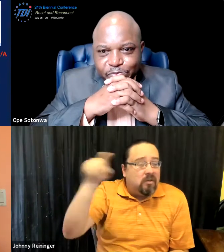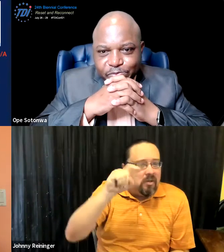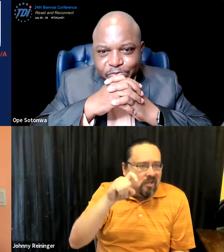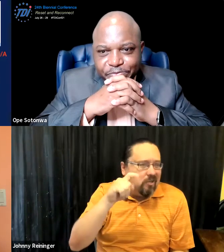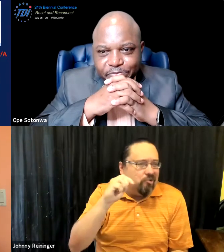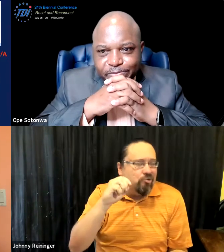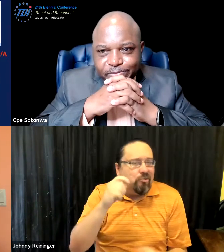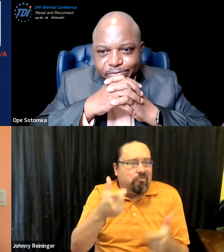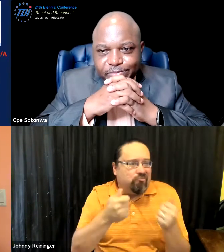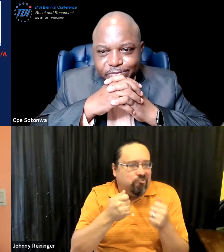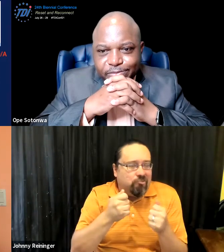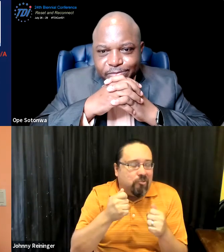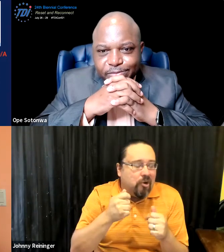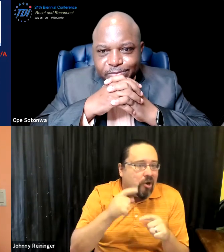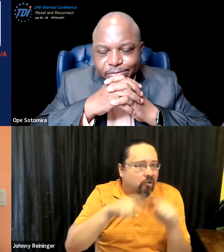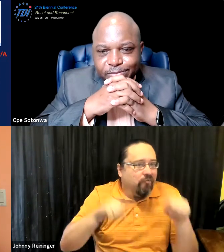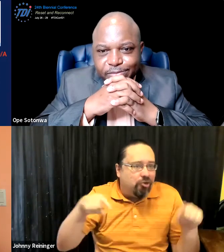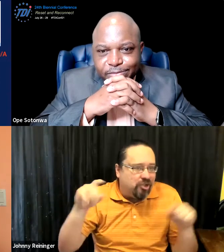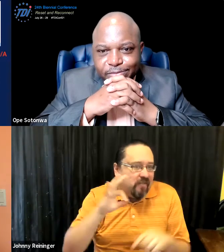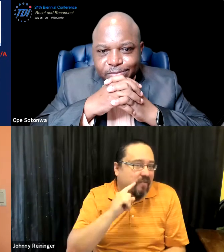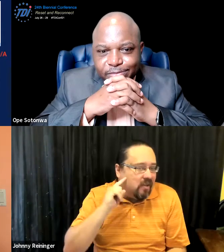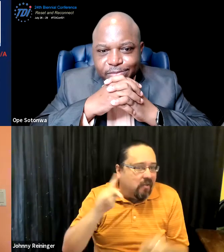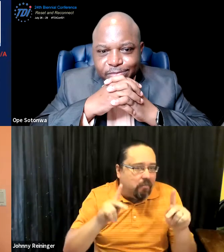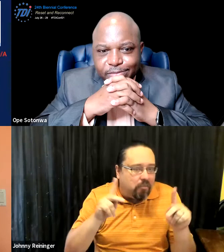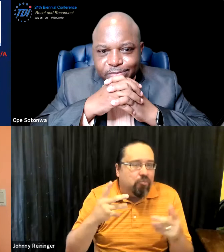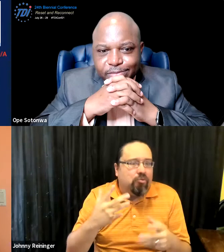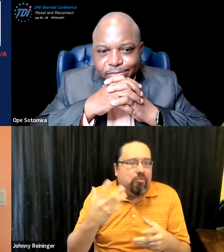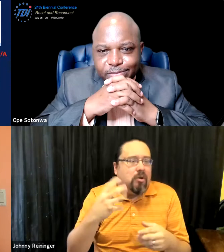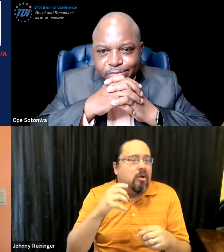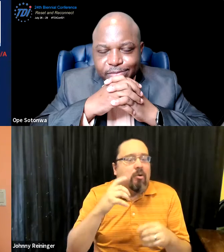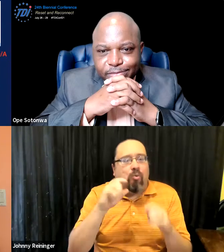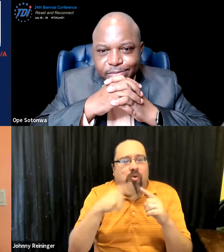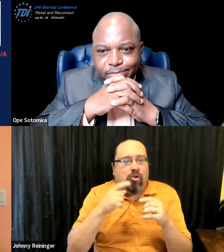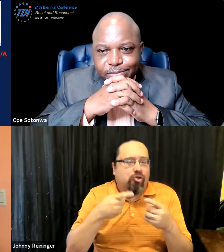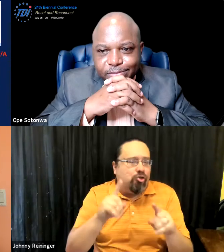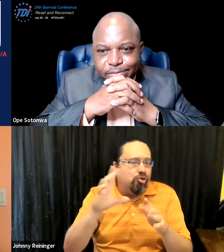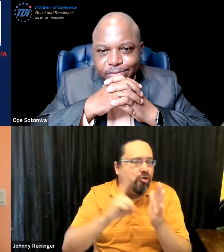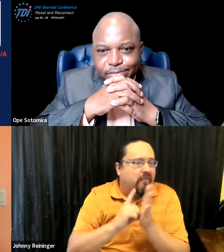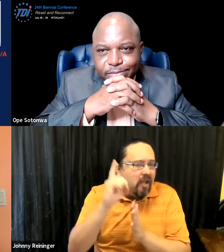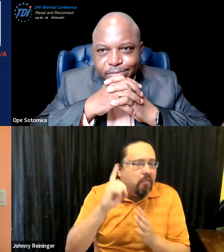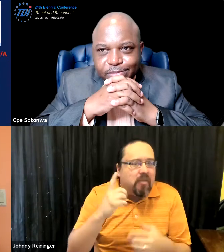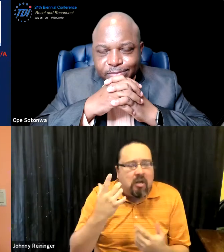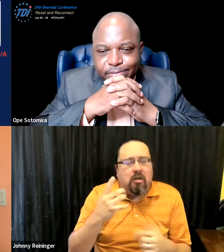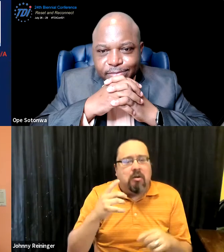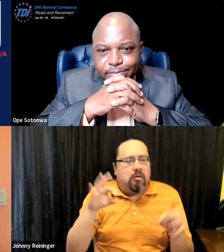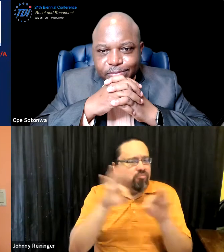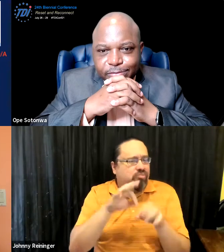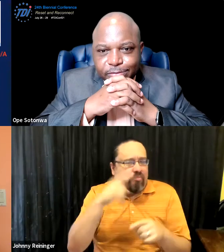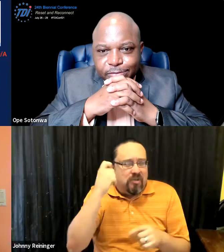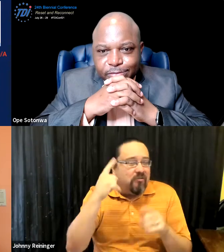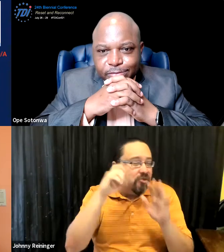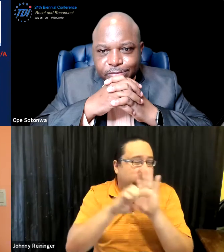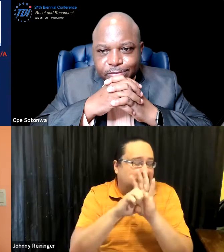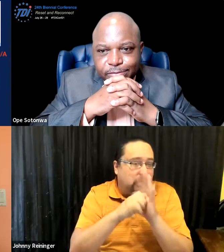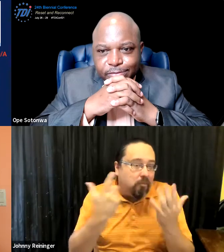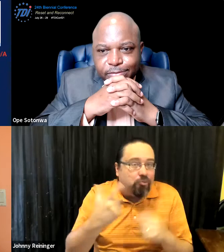I think also with the company, I think they need to kind of attract a diversity of the deaf